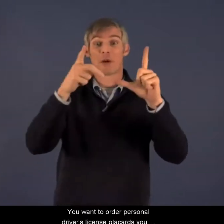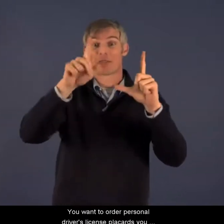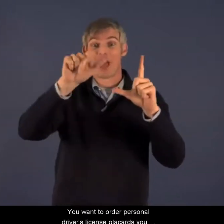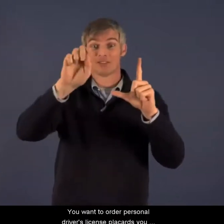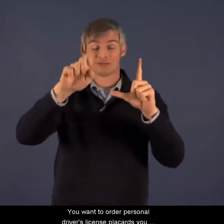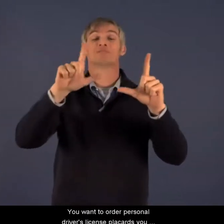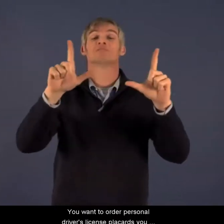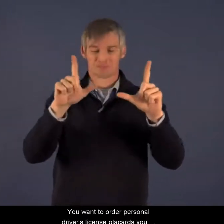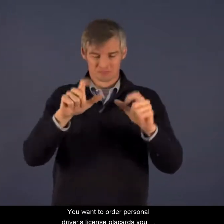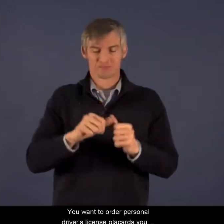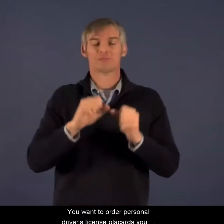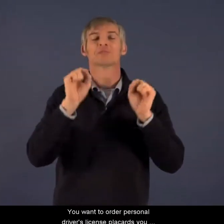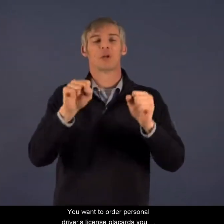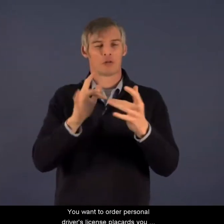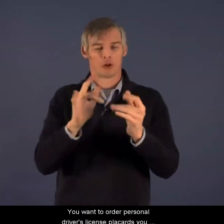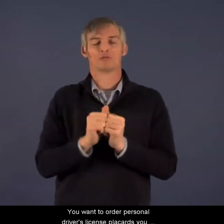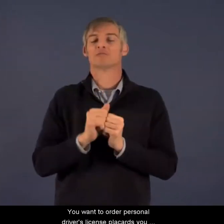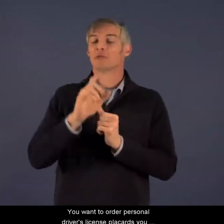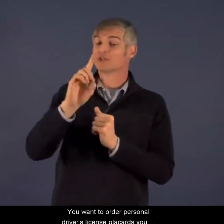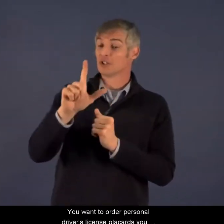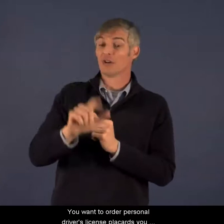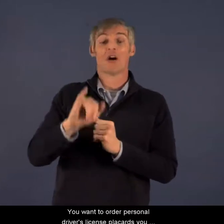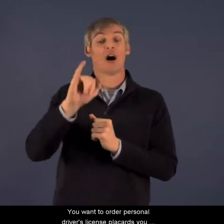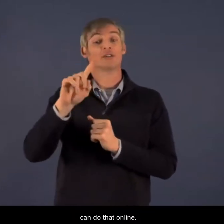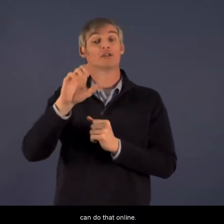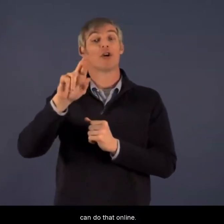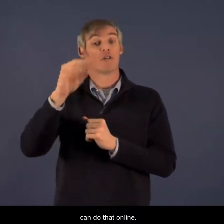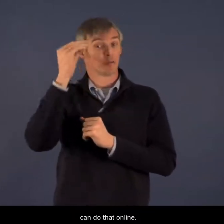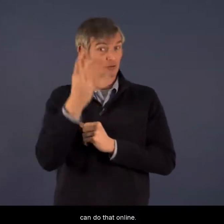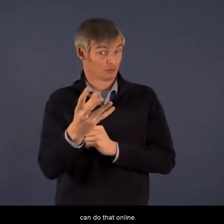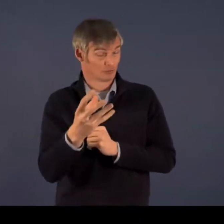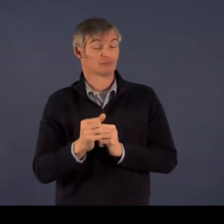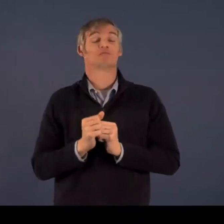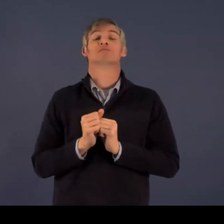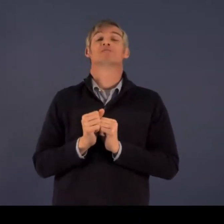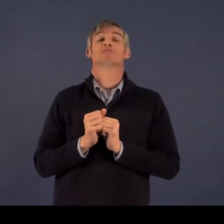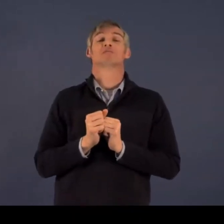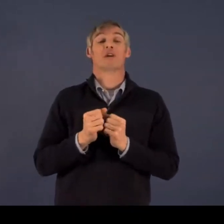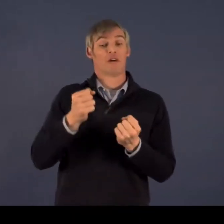you want to order a personal driver's license placard, you can do that online.